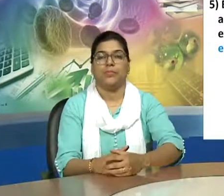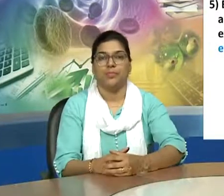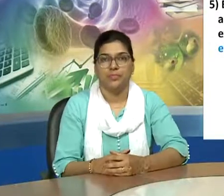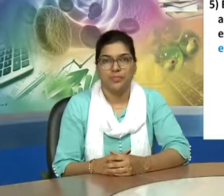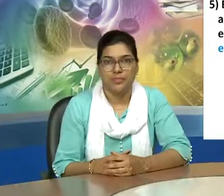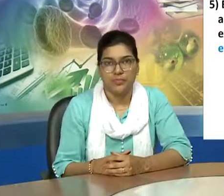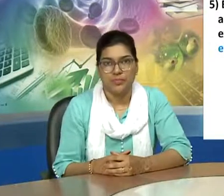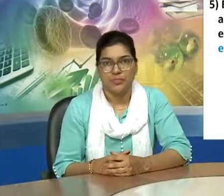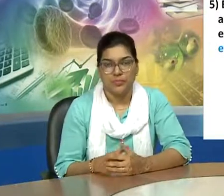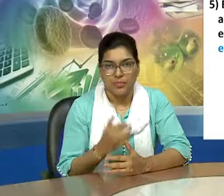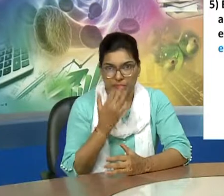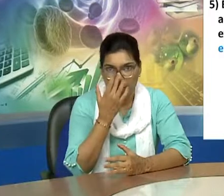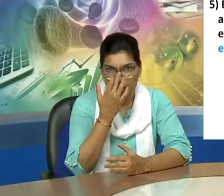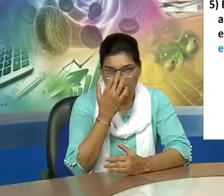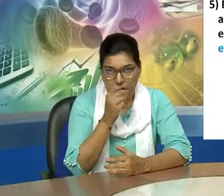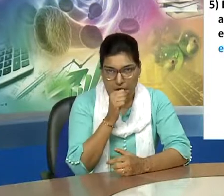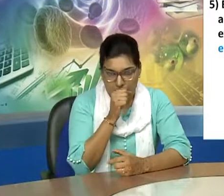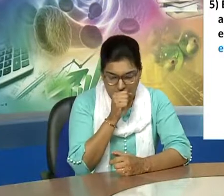and it may kill aquatic life.